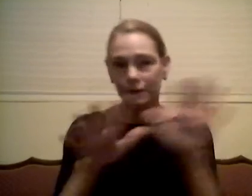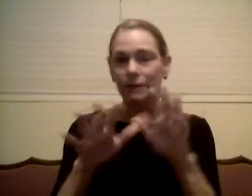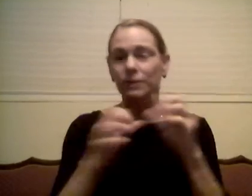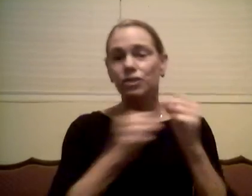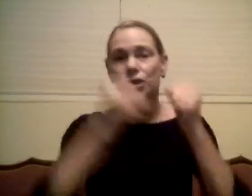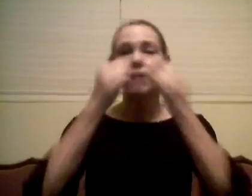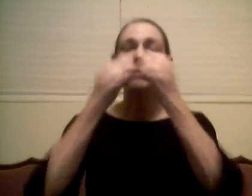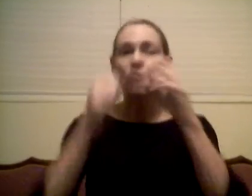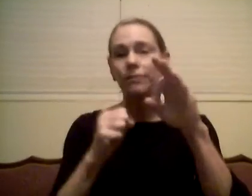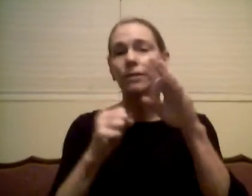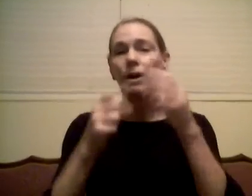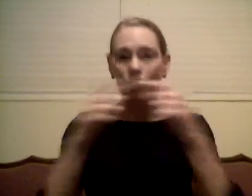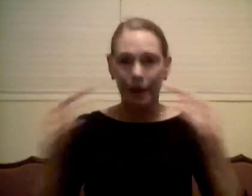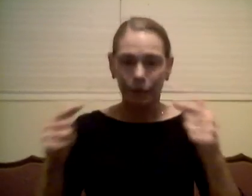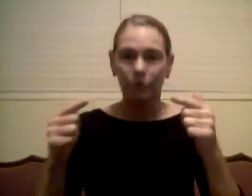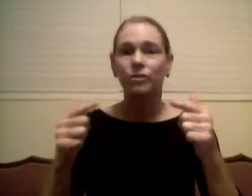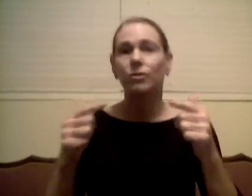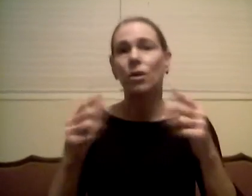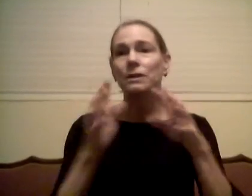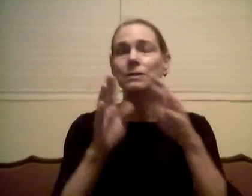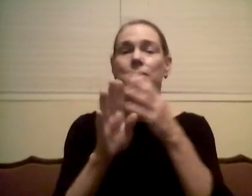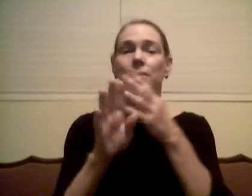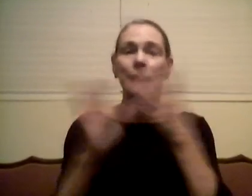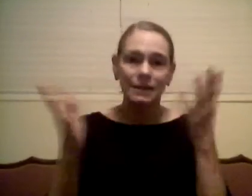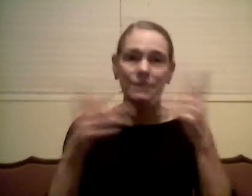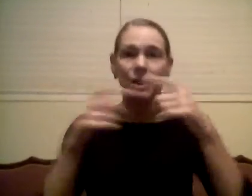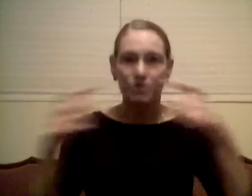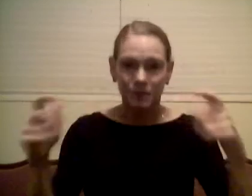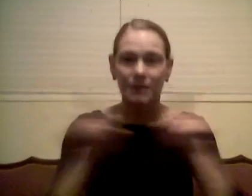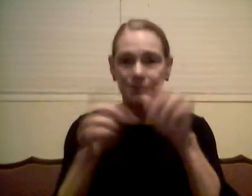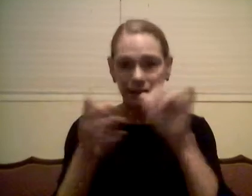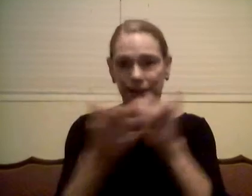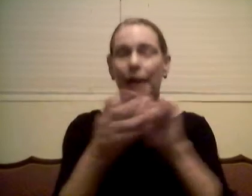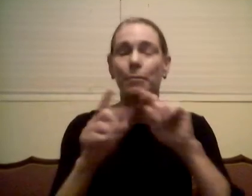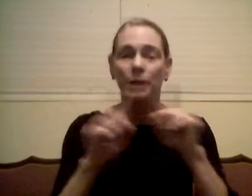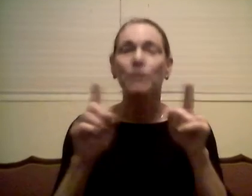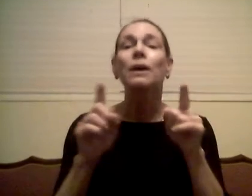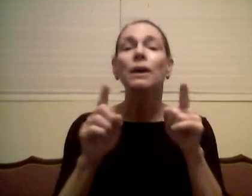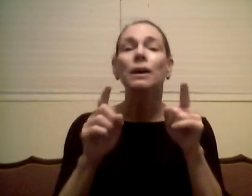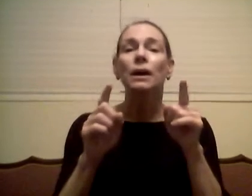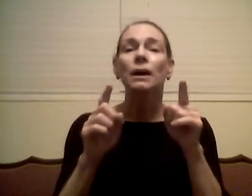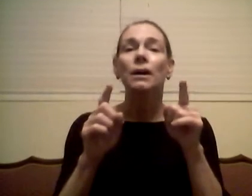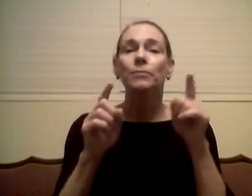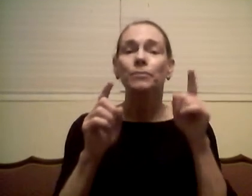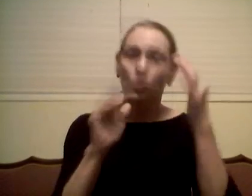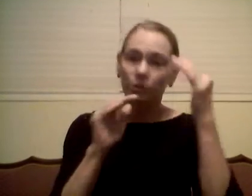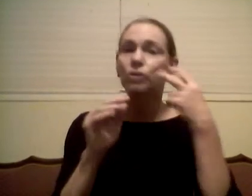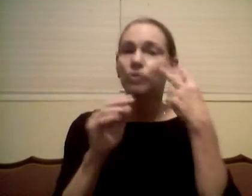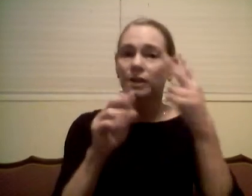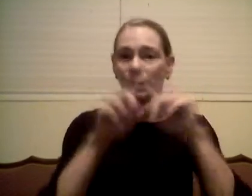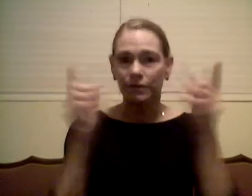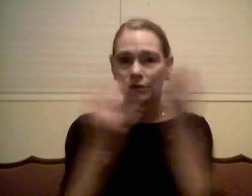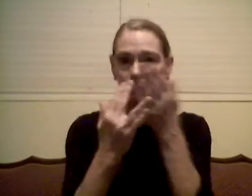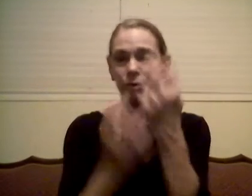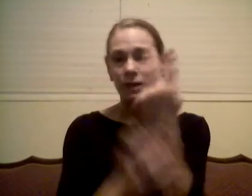the structure of grammar as far as classifiers and things like that, but hopefully you'll see a difference between the